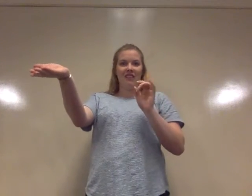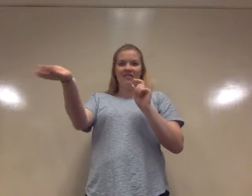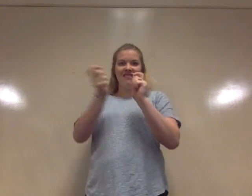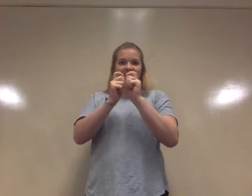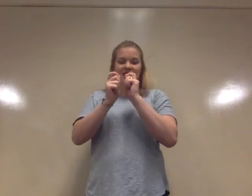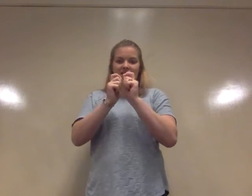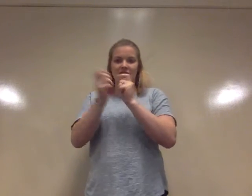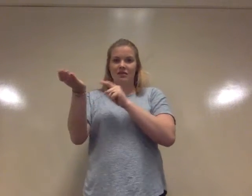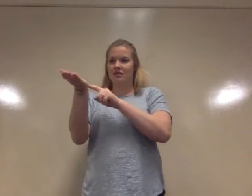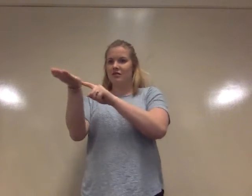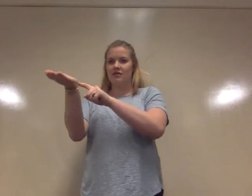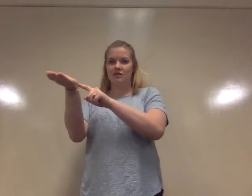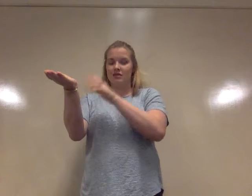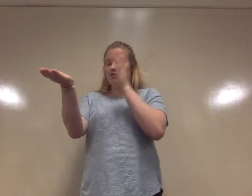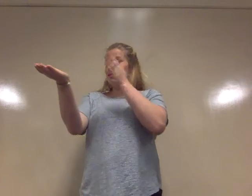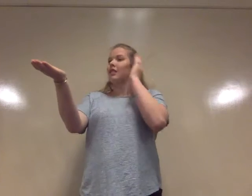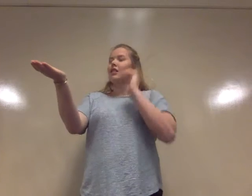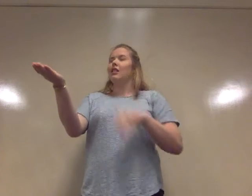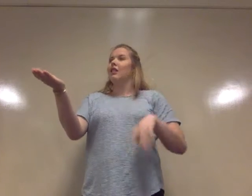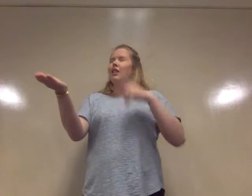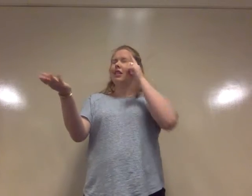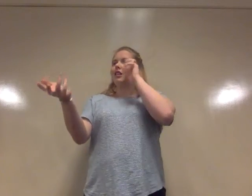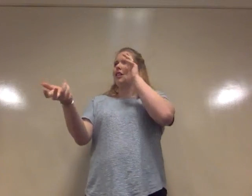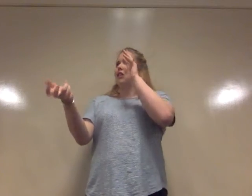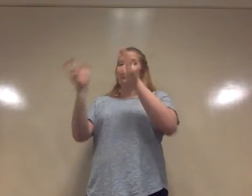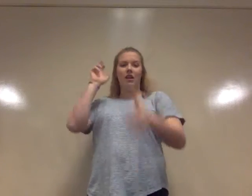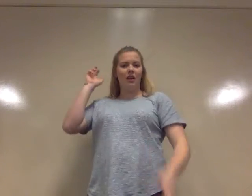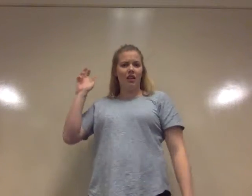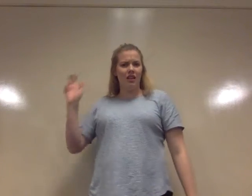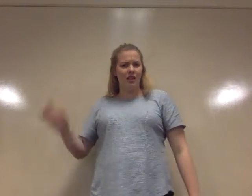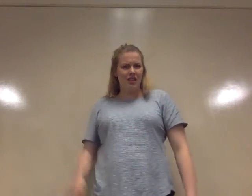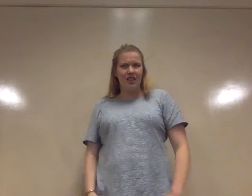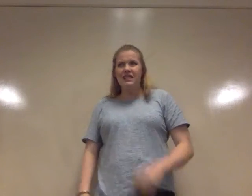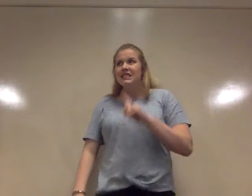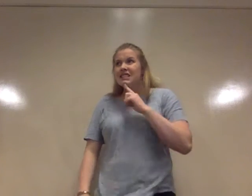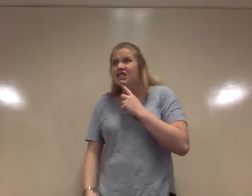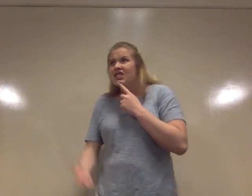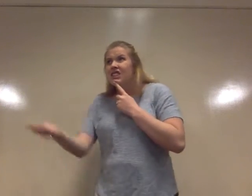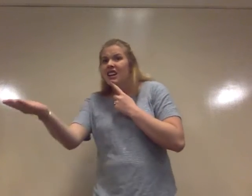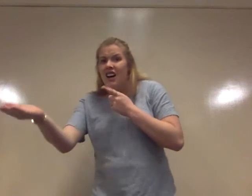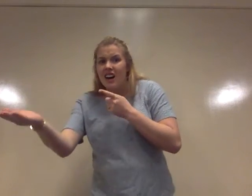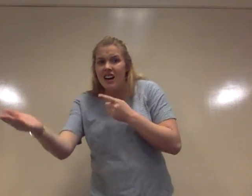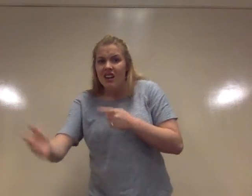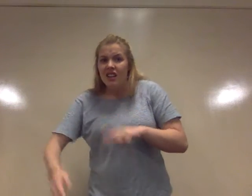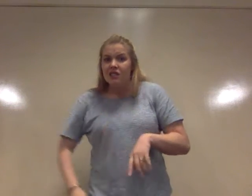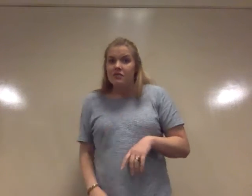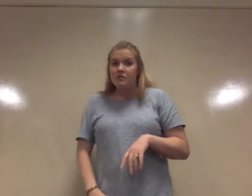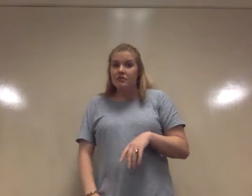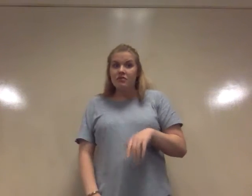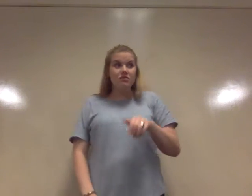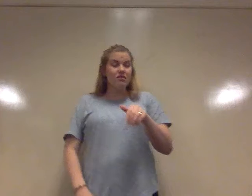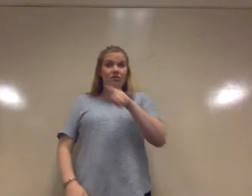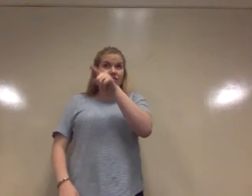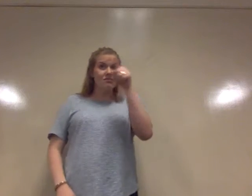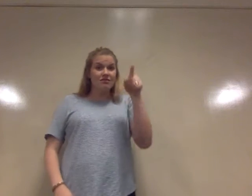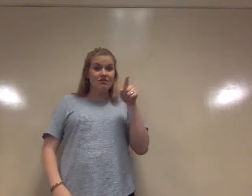so straightforward, that it's mind-boggling that more of us haven't taken it seriously? Someone has to stand up and say that the answer